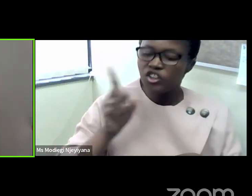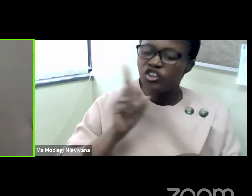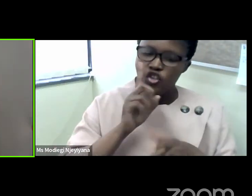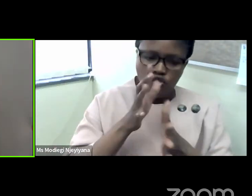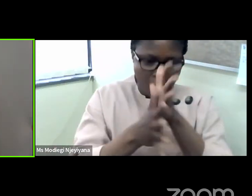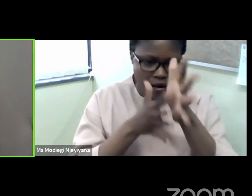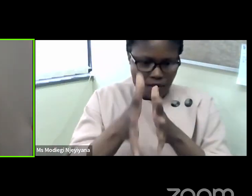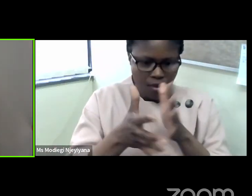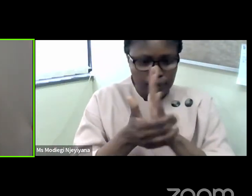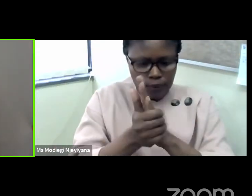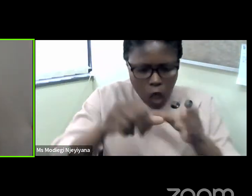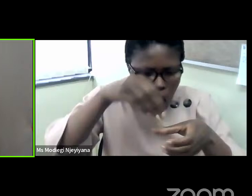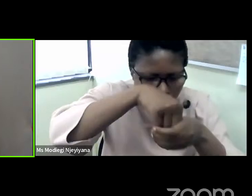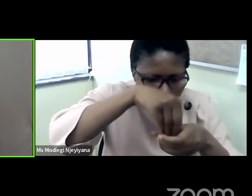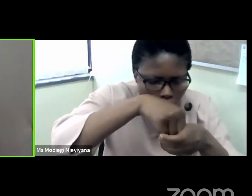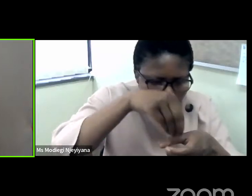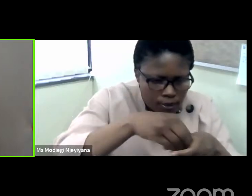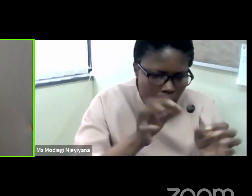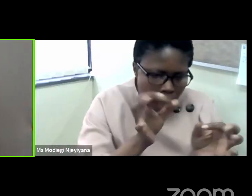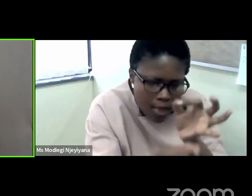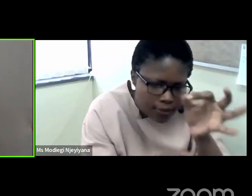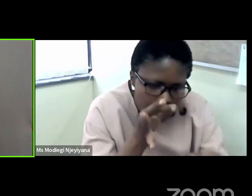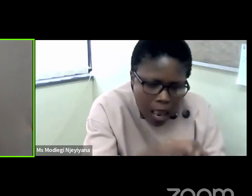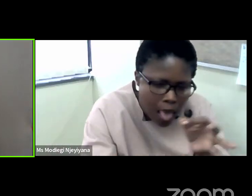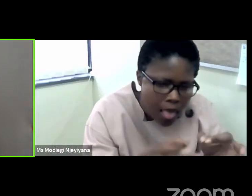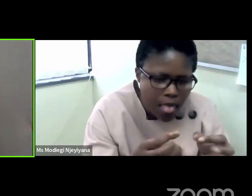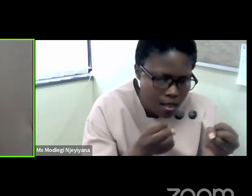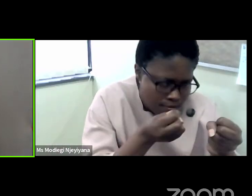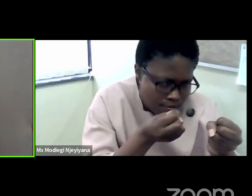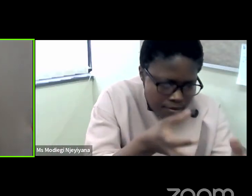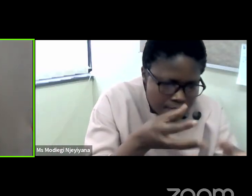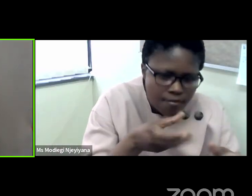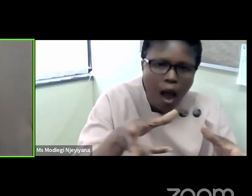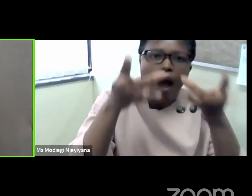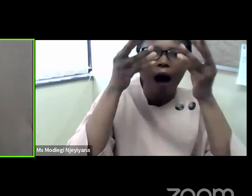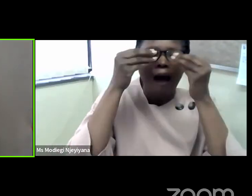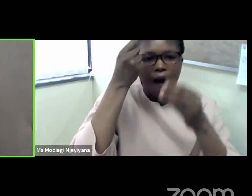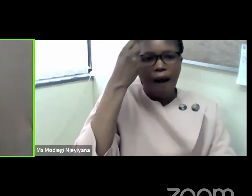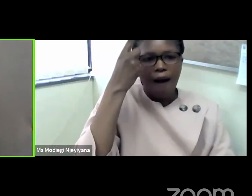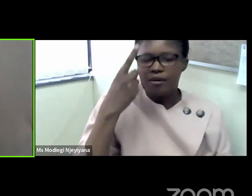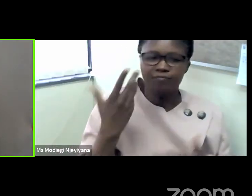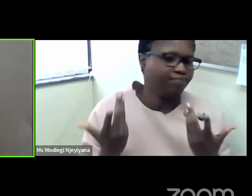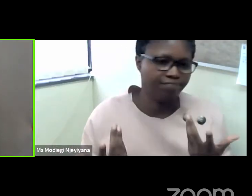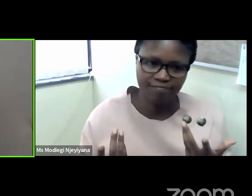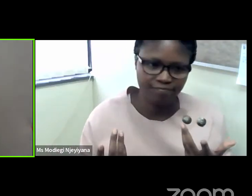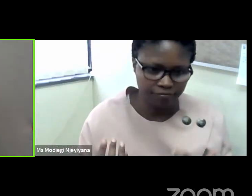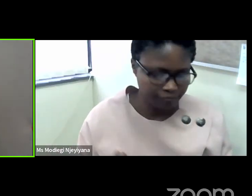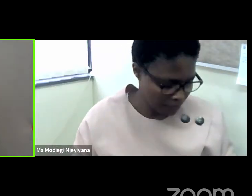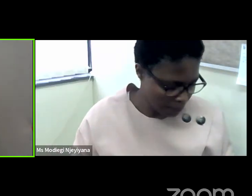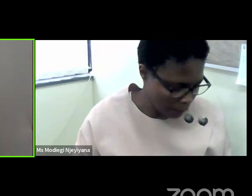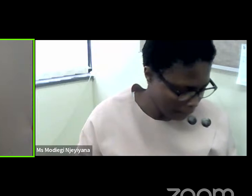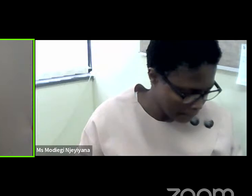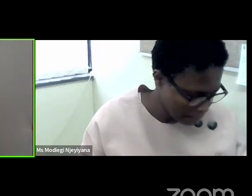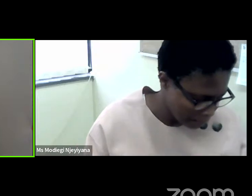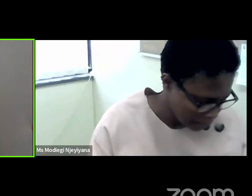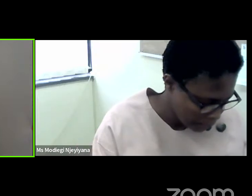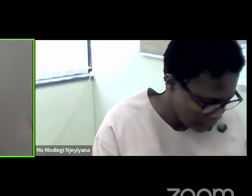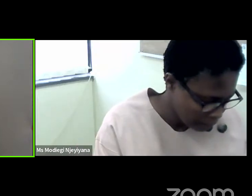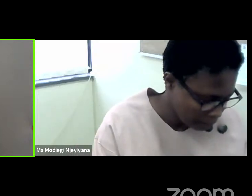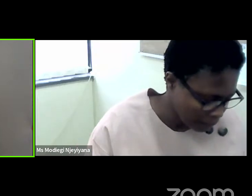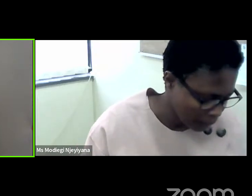It's very important for a teacher to understand the visual component of a deaf learner's